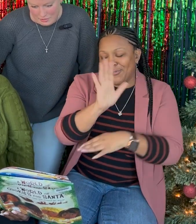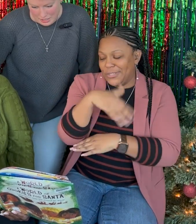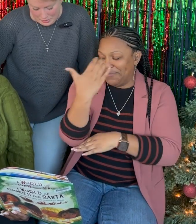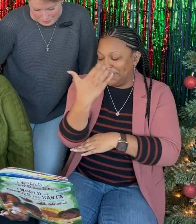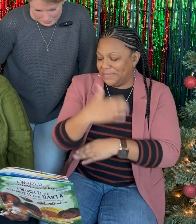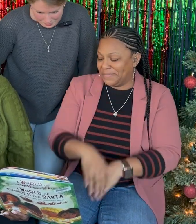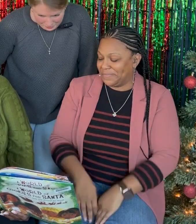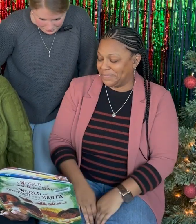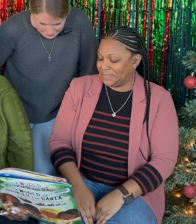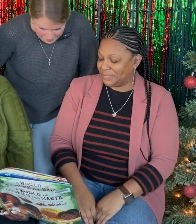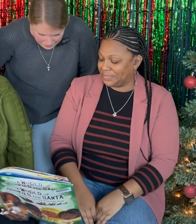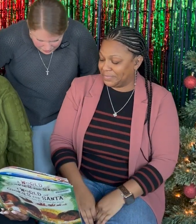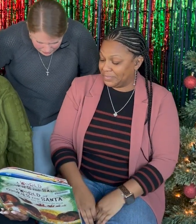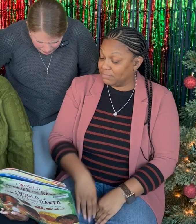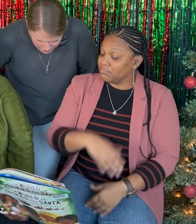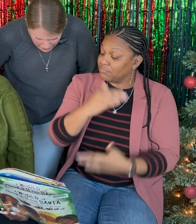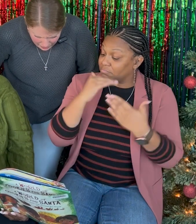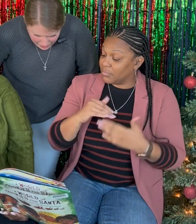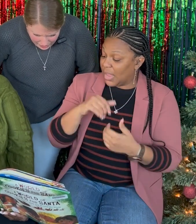a gift.